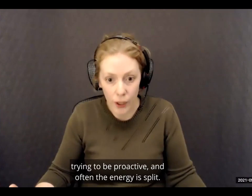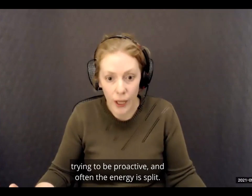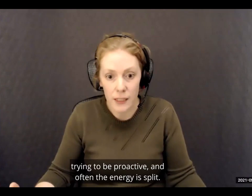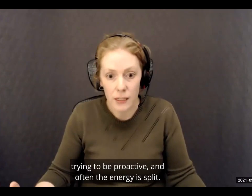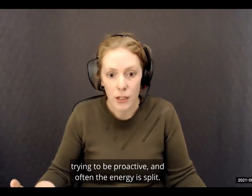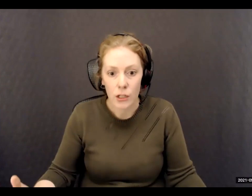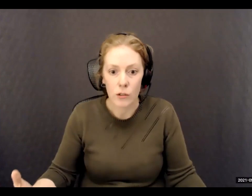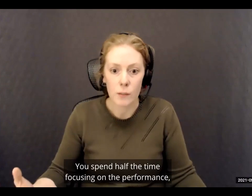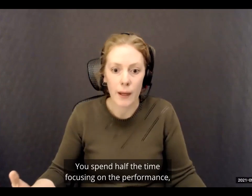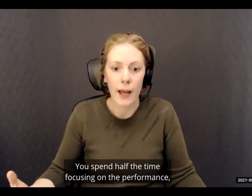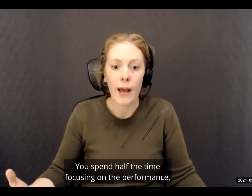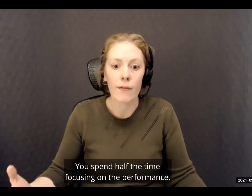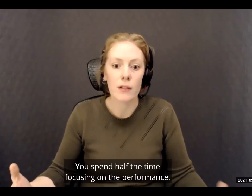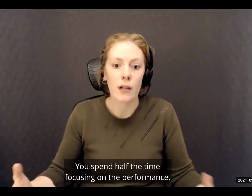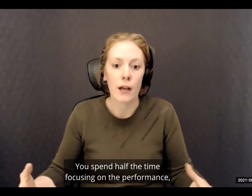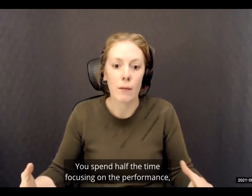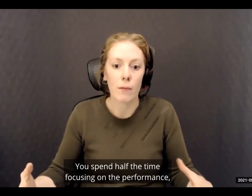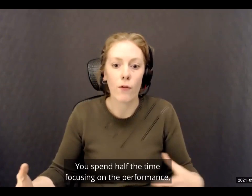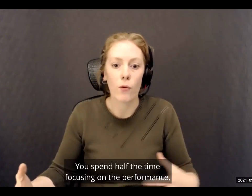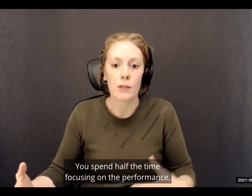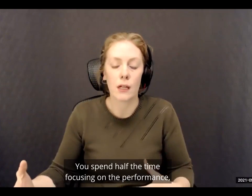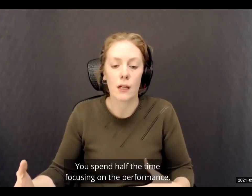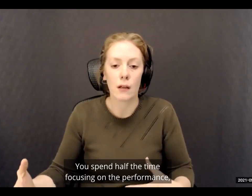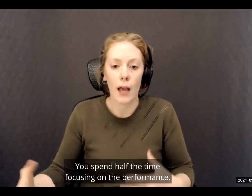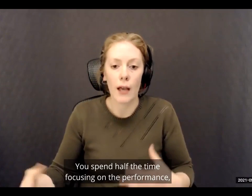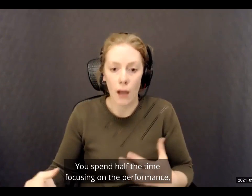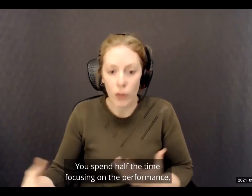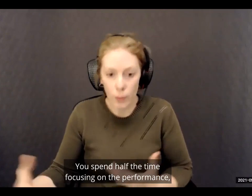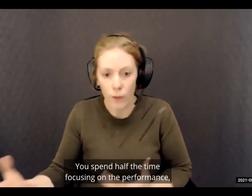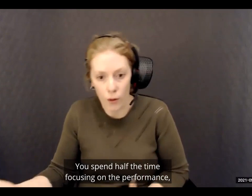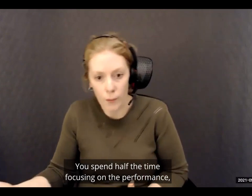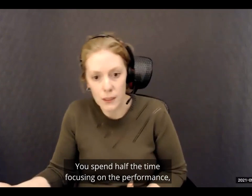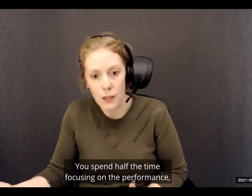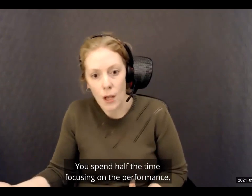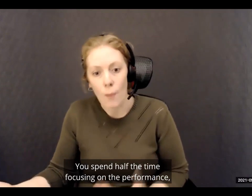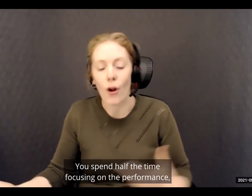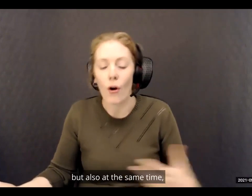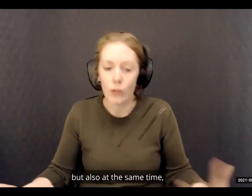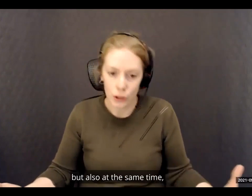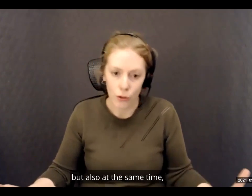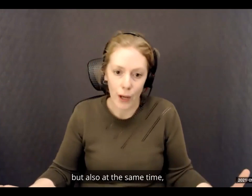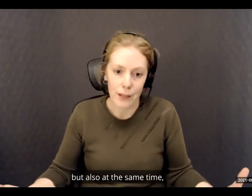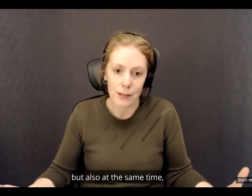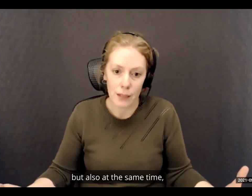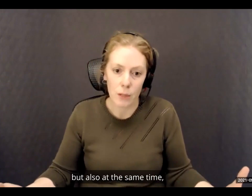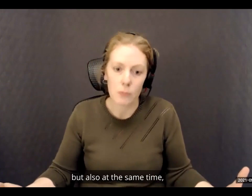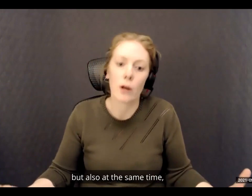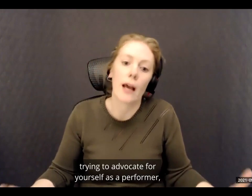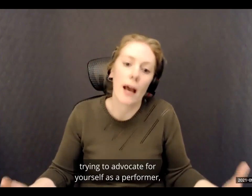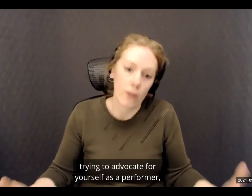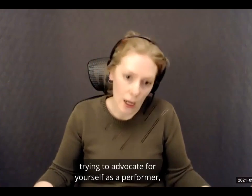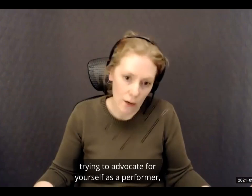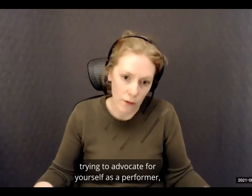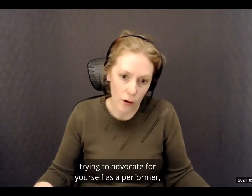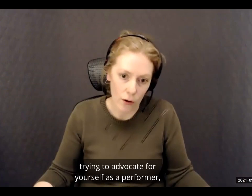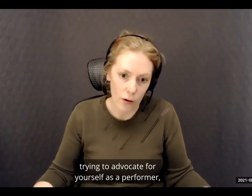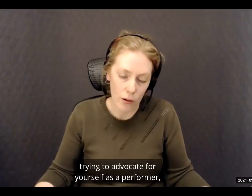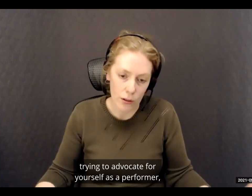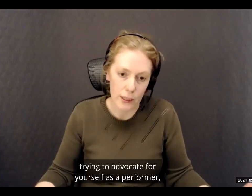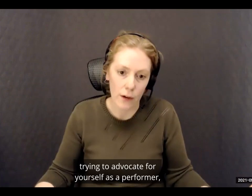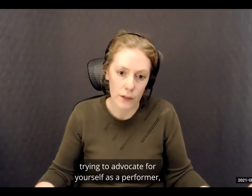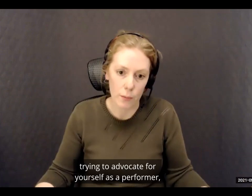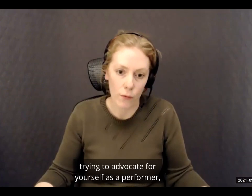is split. You spend half the time focusing on the performance, but also at the same time trying to advocate